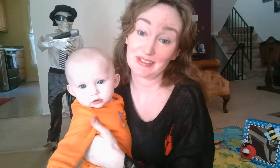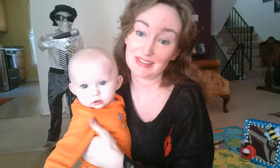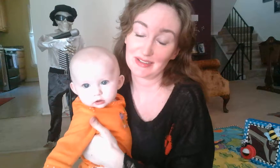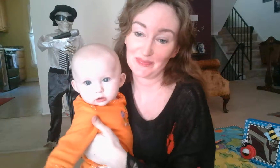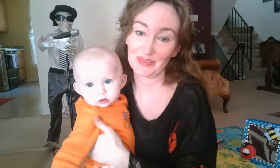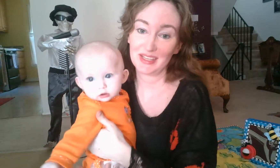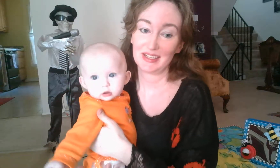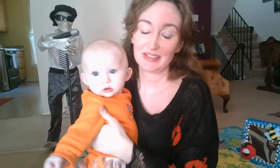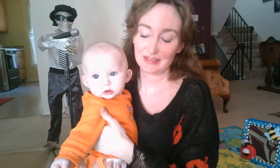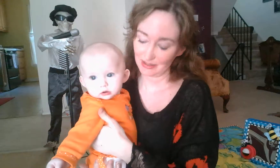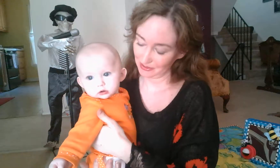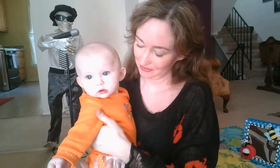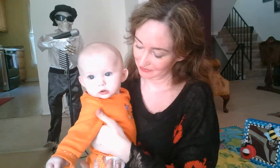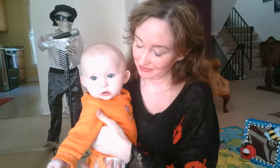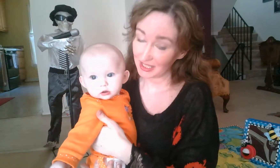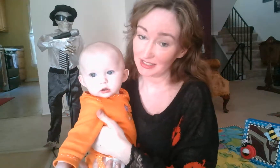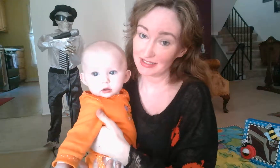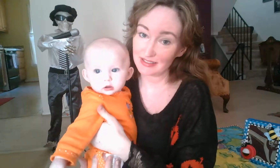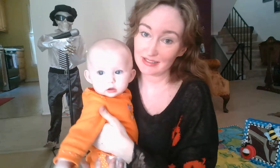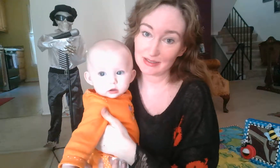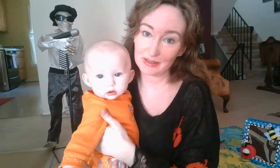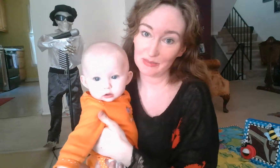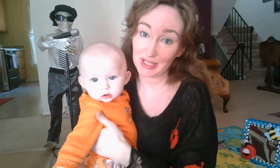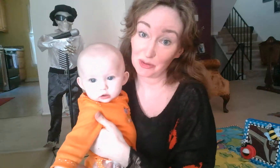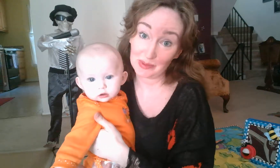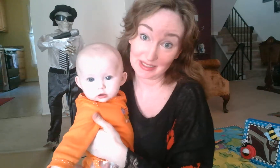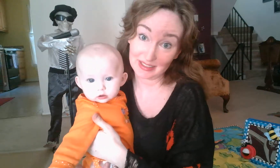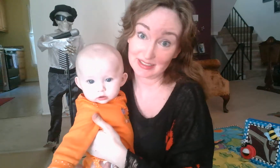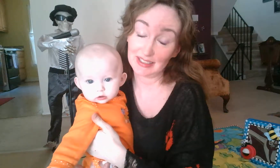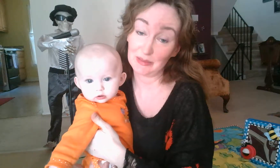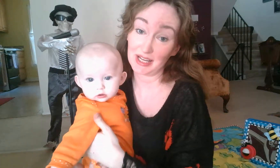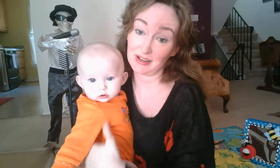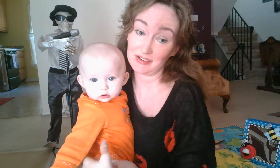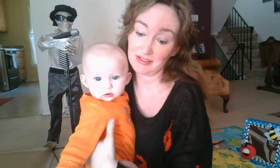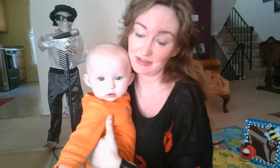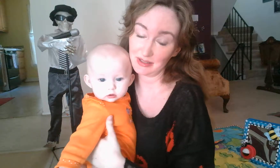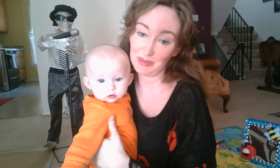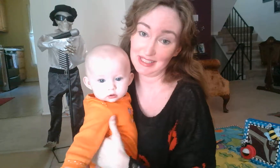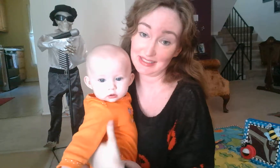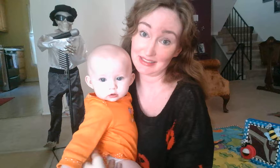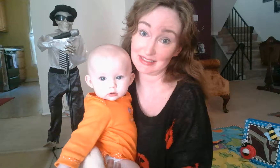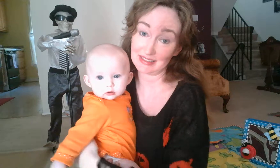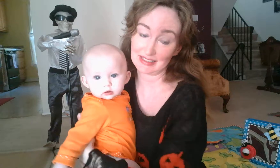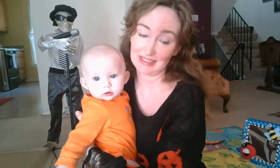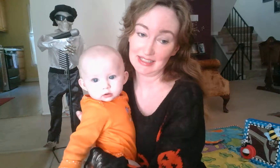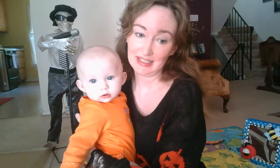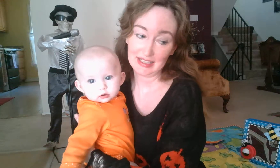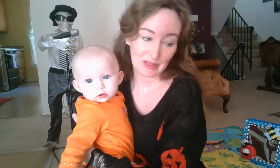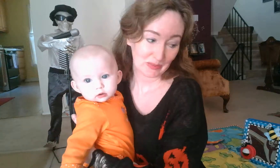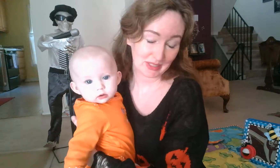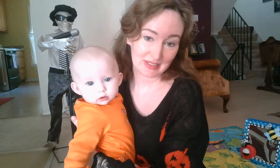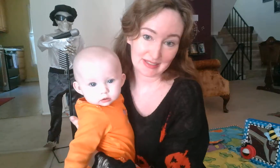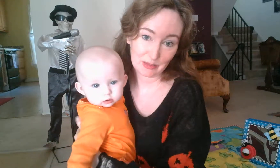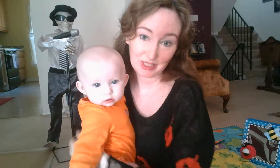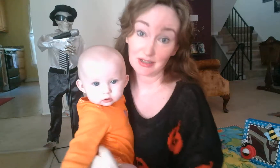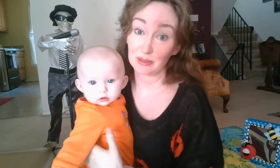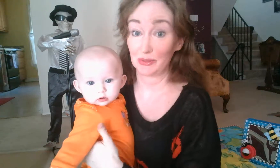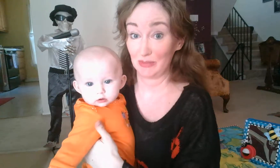hands. So Alex is just going to be helping in the background. She's going to be the assistant, but she's going to be here on the